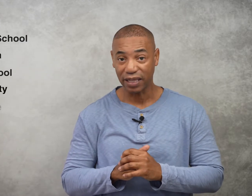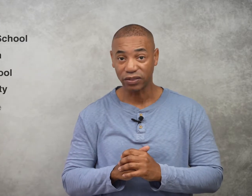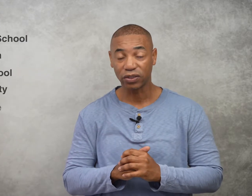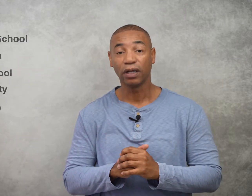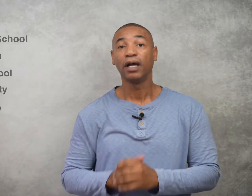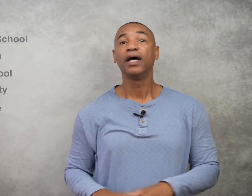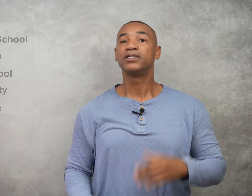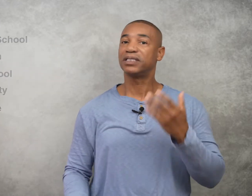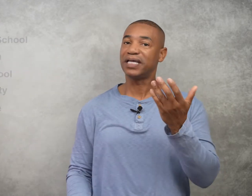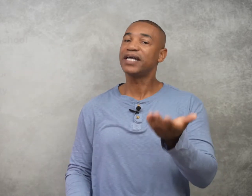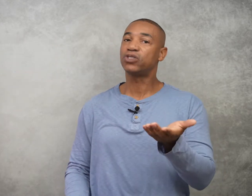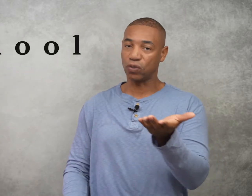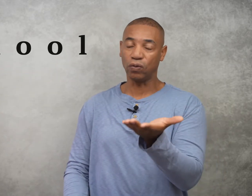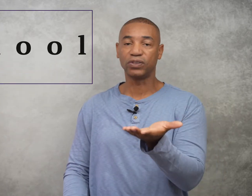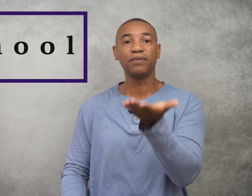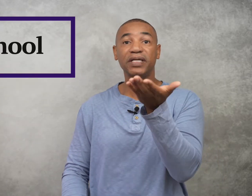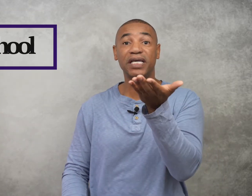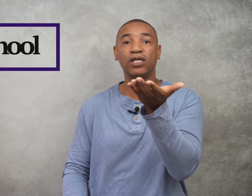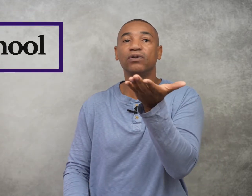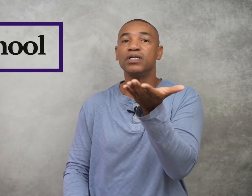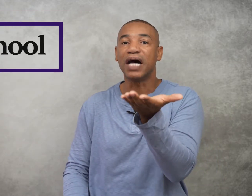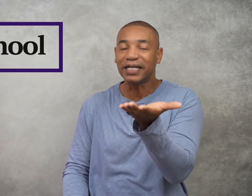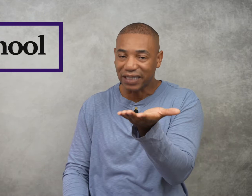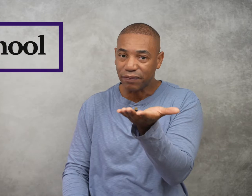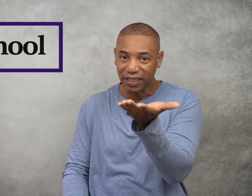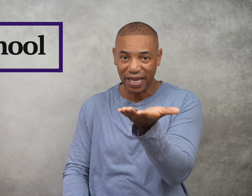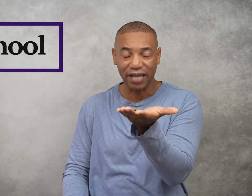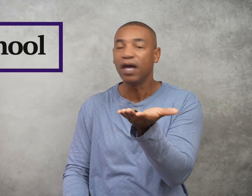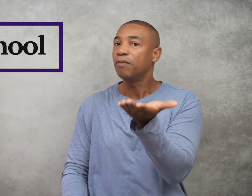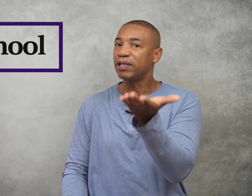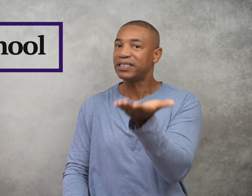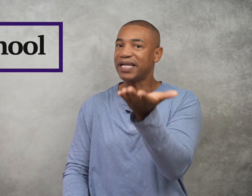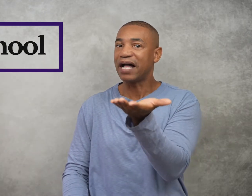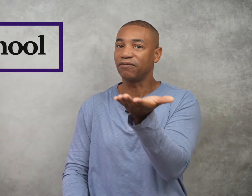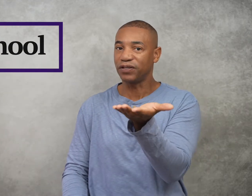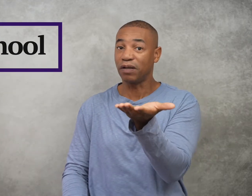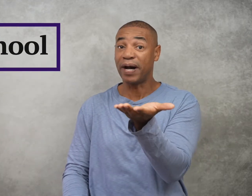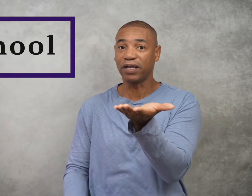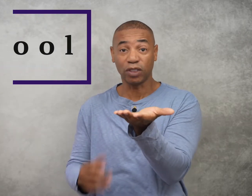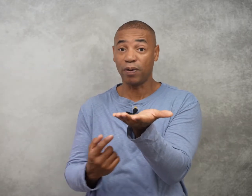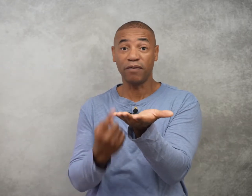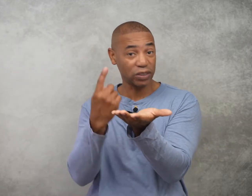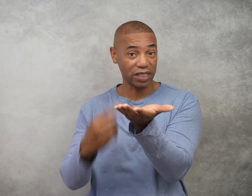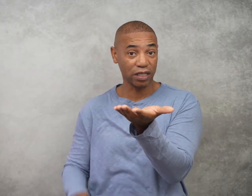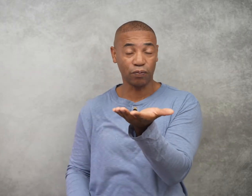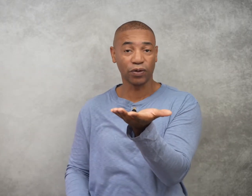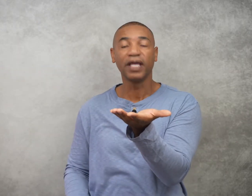college. To sign school, simply take your non-dominant hand, place that out in front of the body with the palm extended upward.